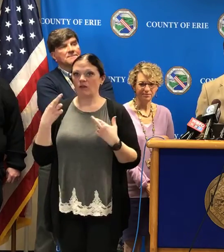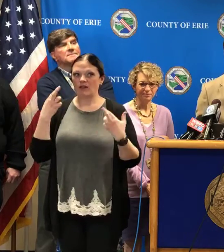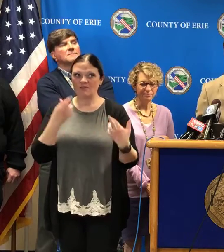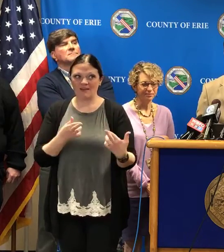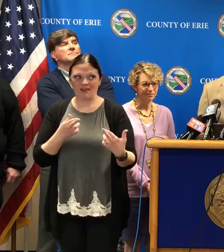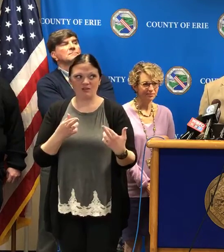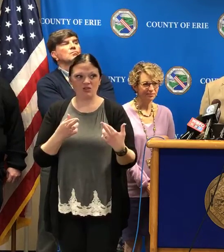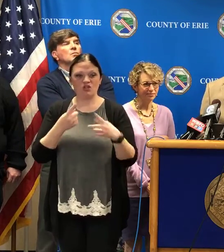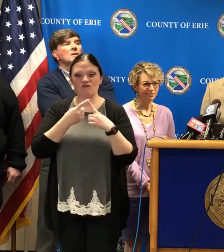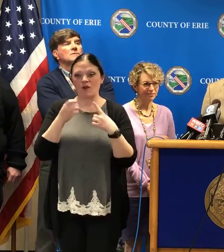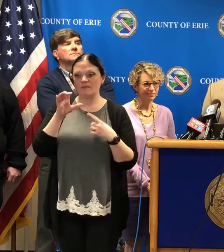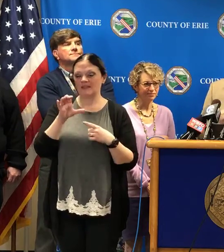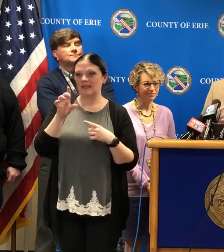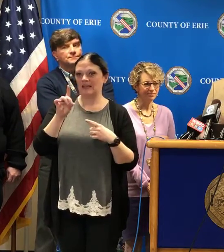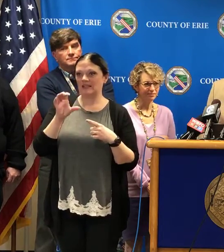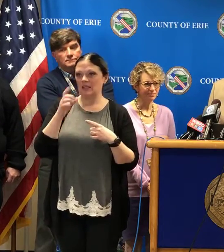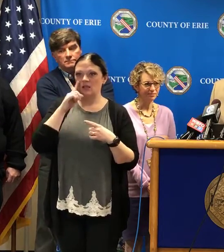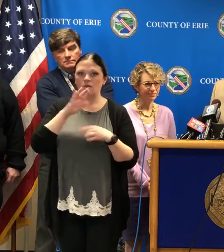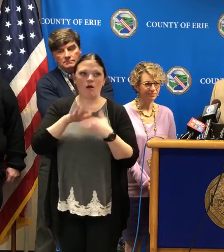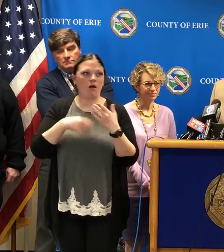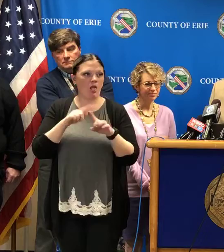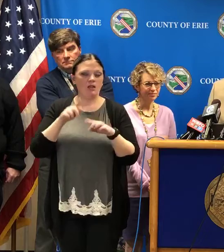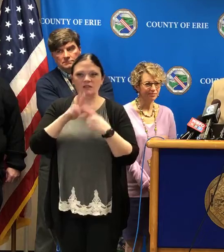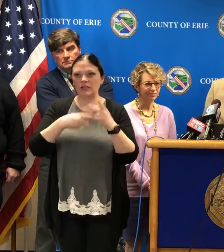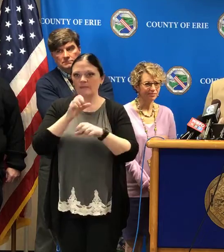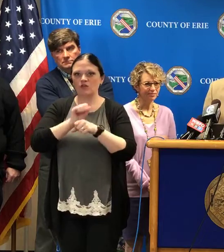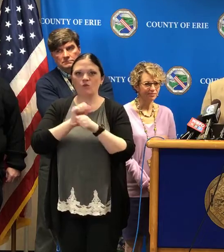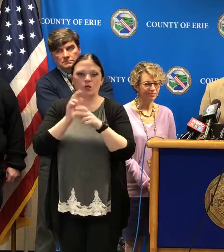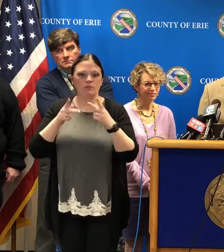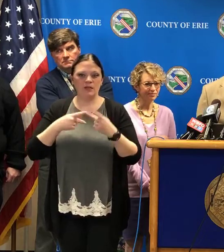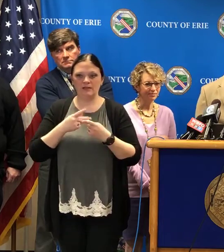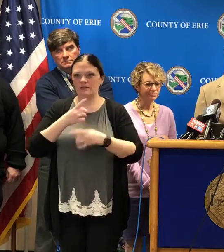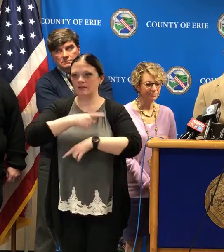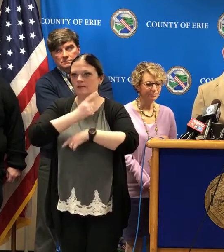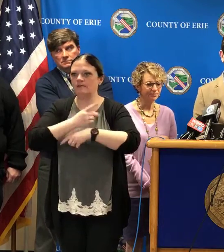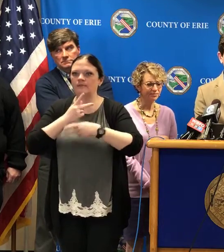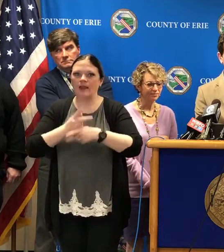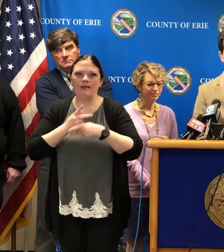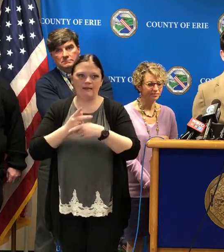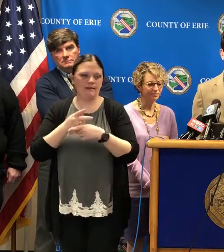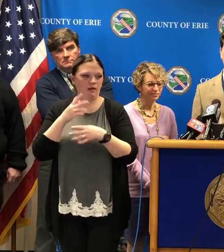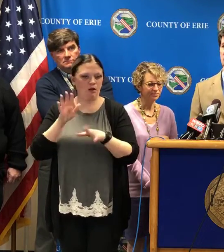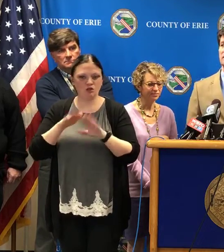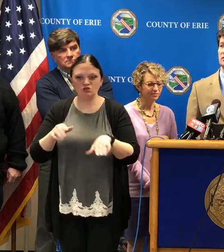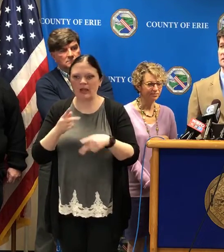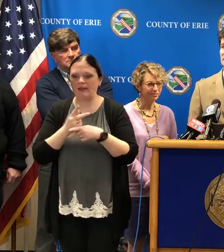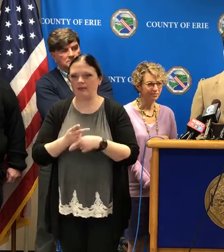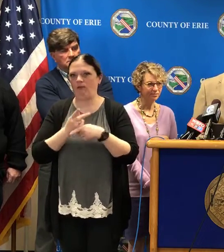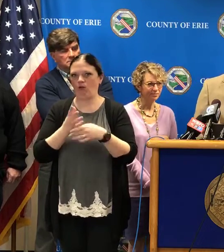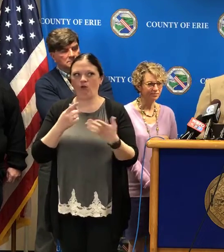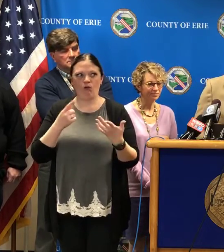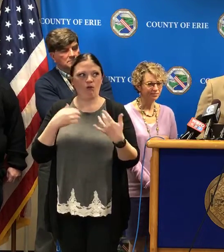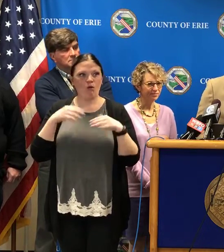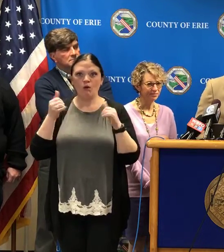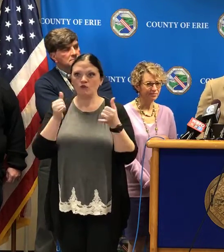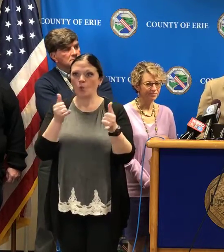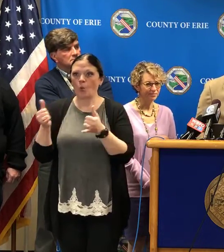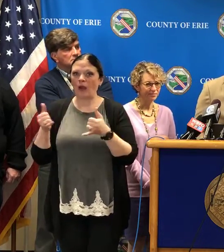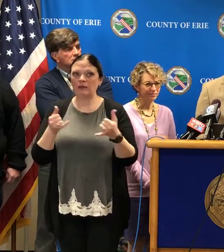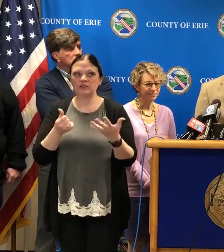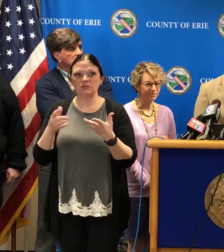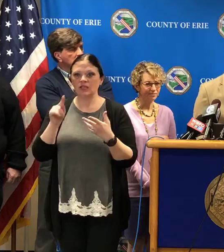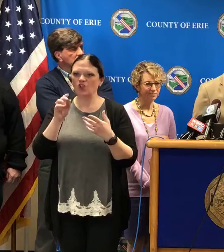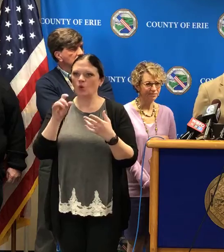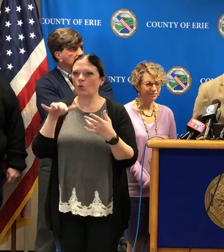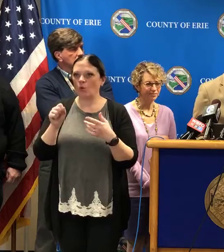recommendations that are out there from the CDC for all different types of workplaces, childcare agencies. We have toys on there. Well, we do have toys in some of our county departments,